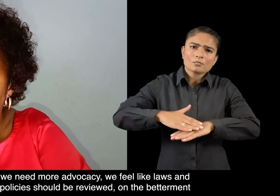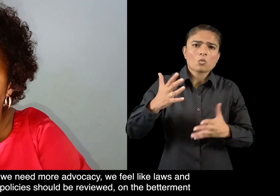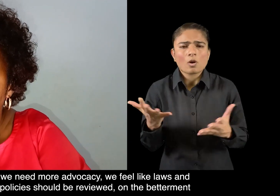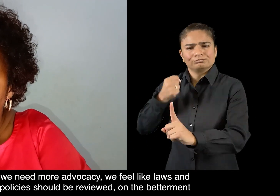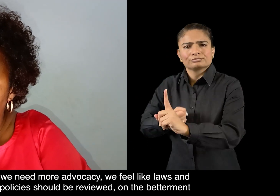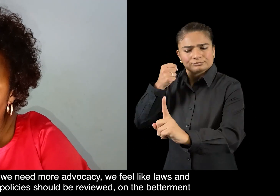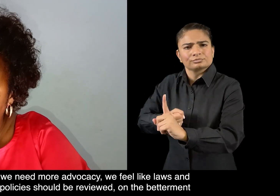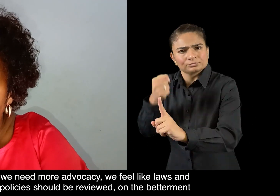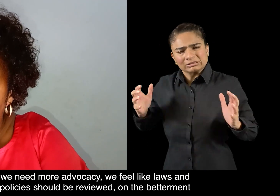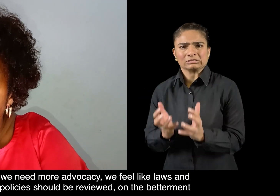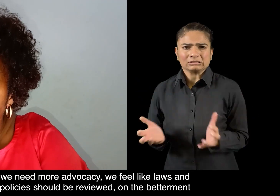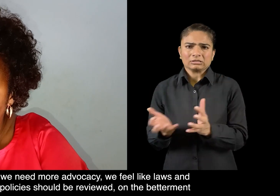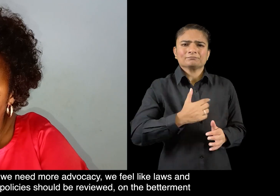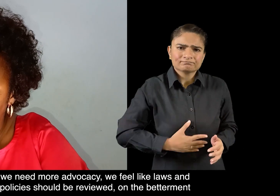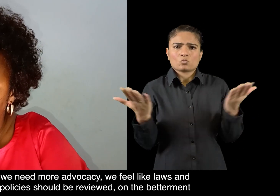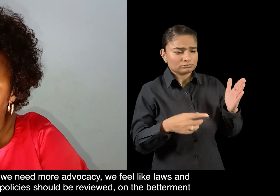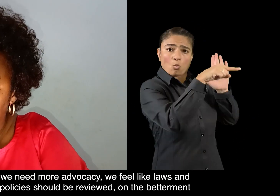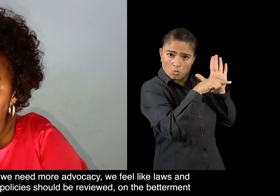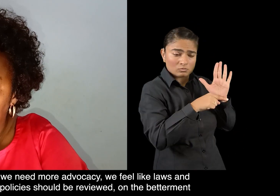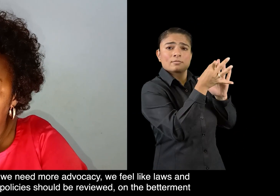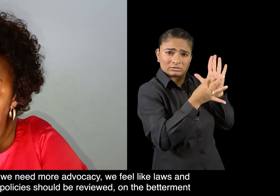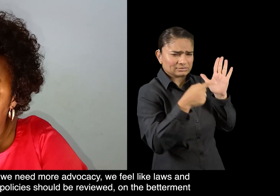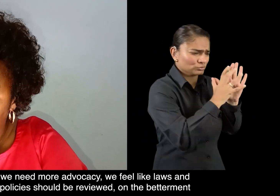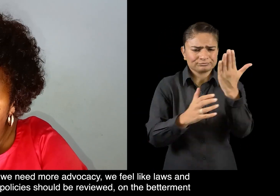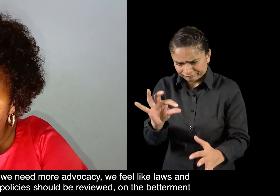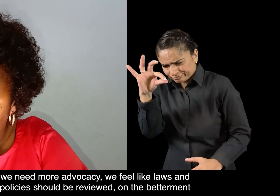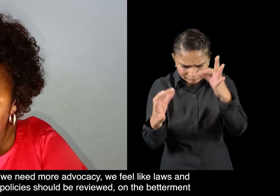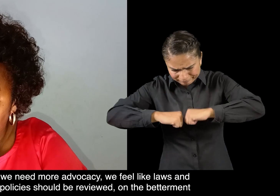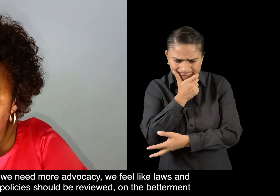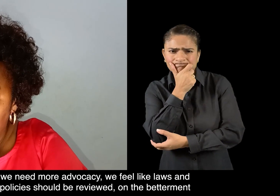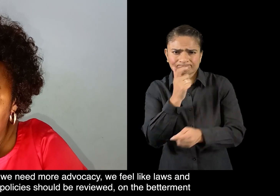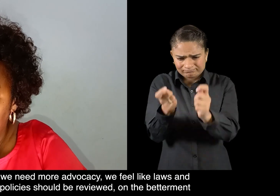feel like laws and policies should be reviewed